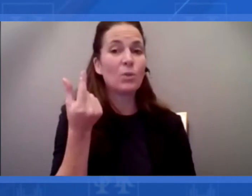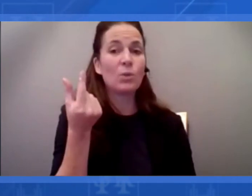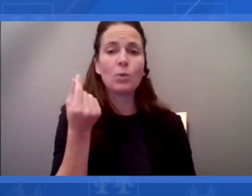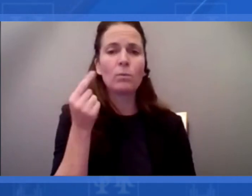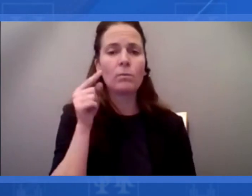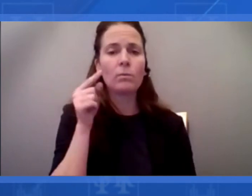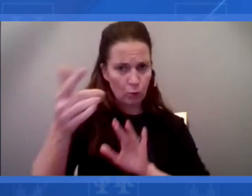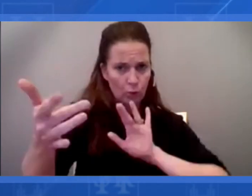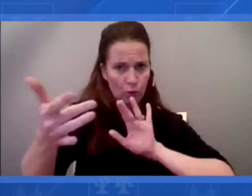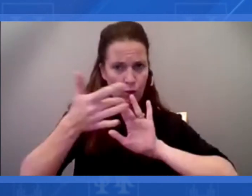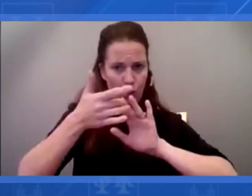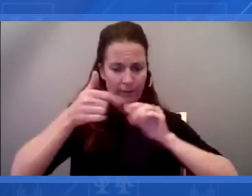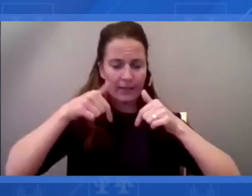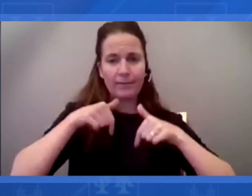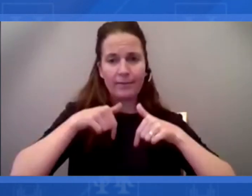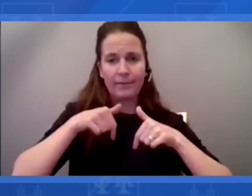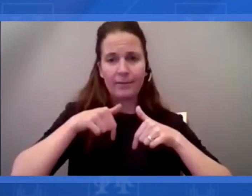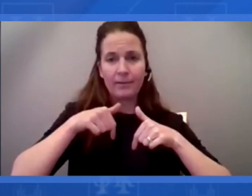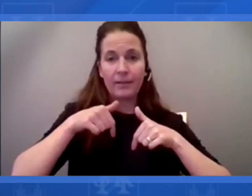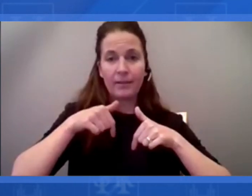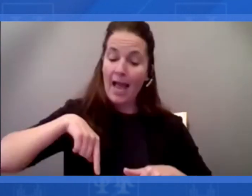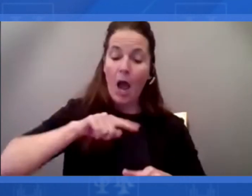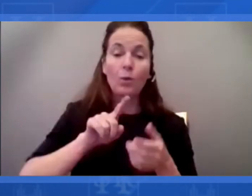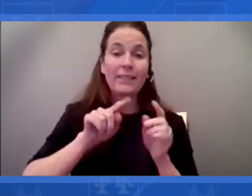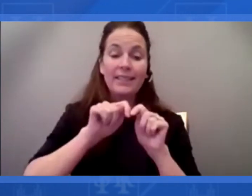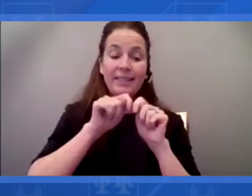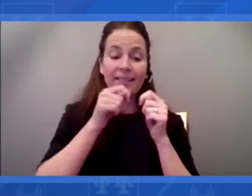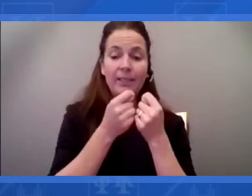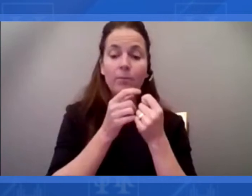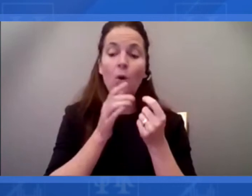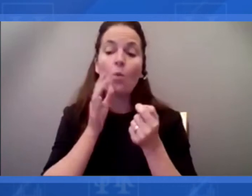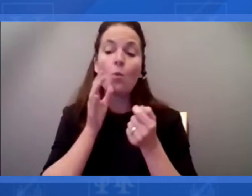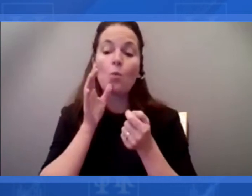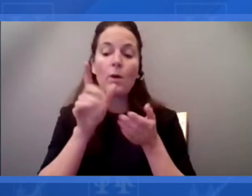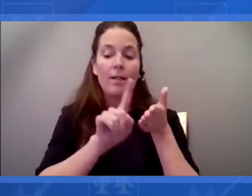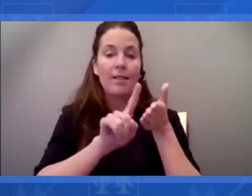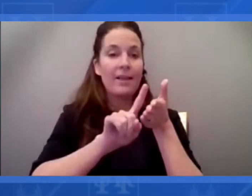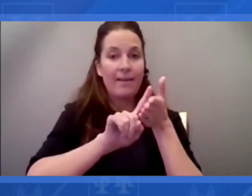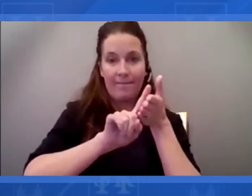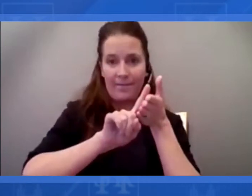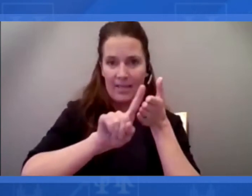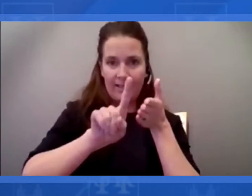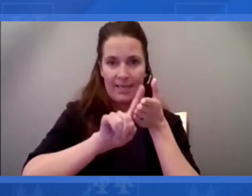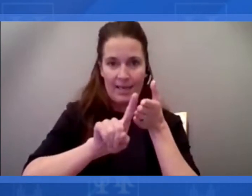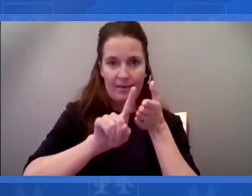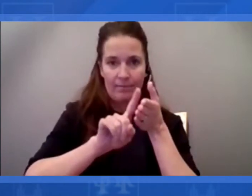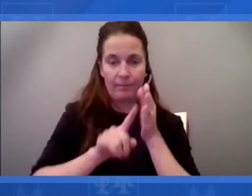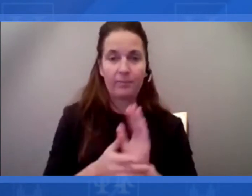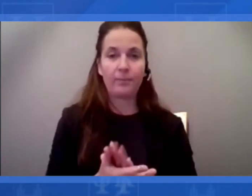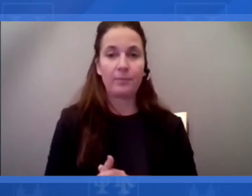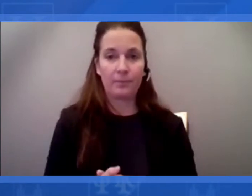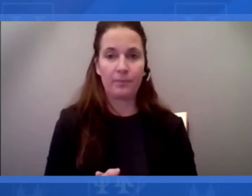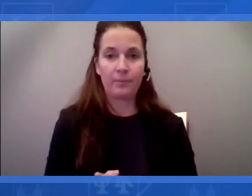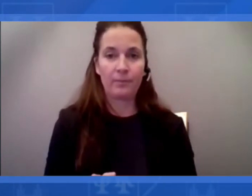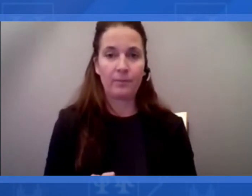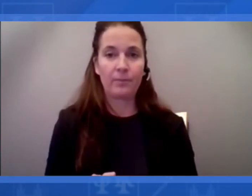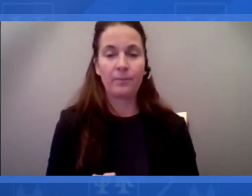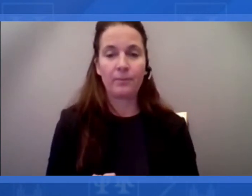service channels, and our team will investigate and take the appropriate action as soon as possible.